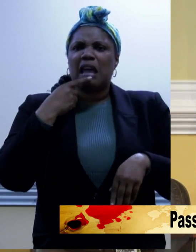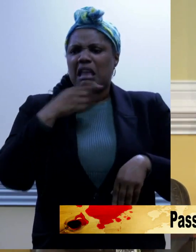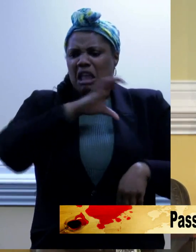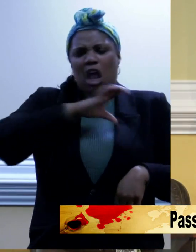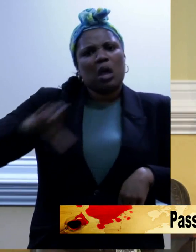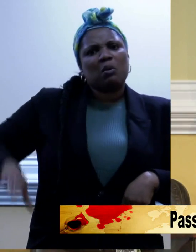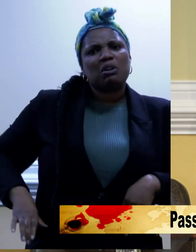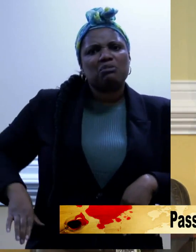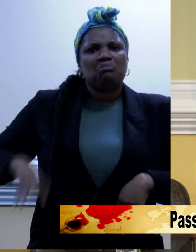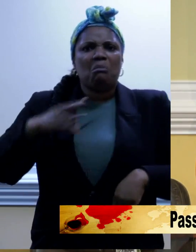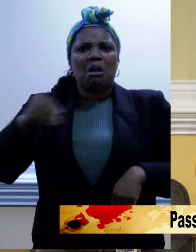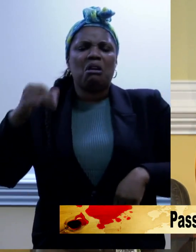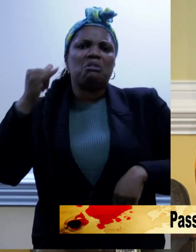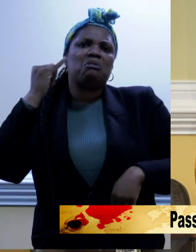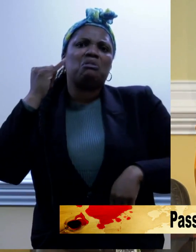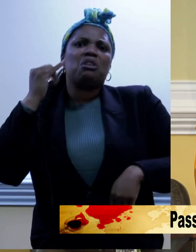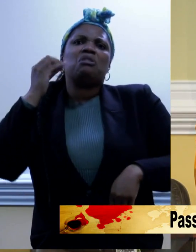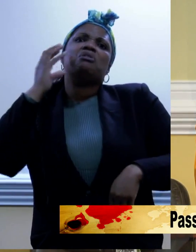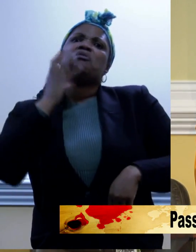don't have nothing to do with Christ.